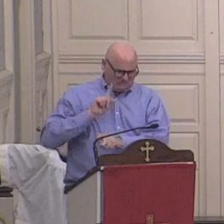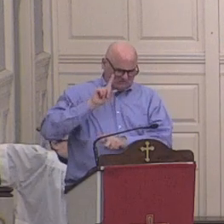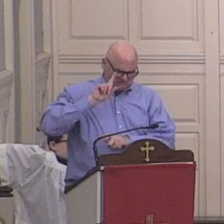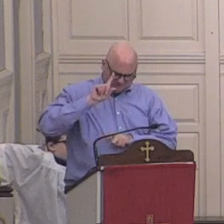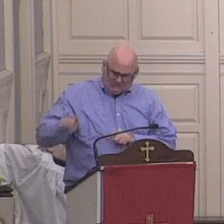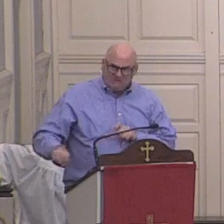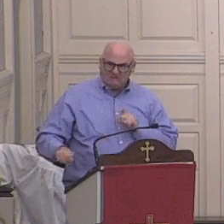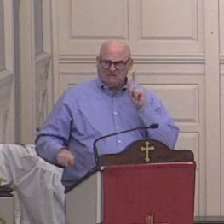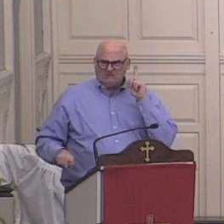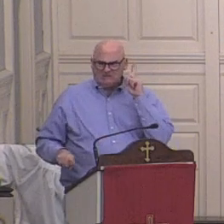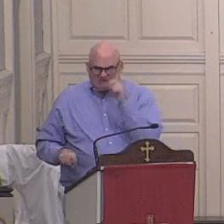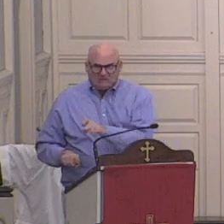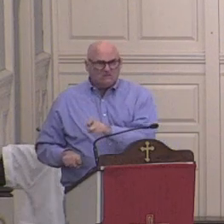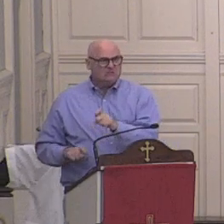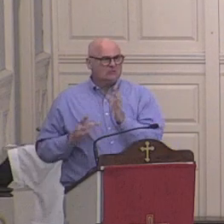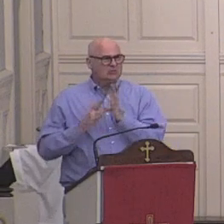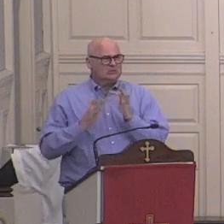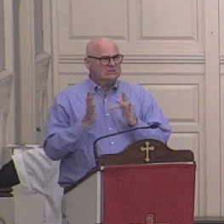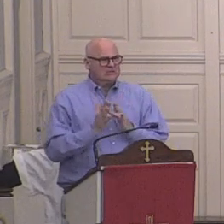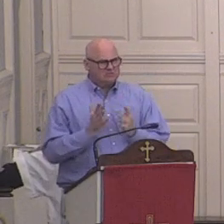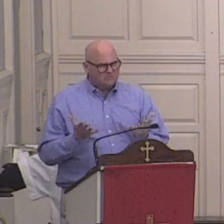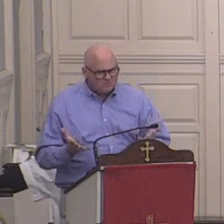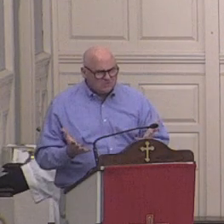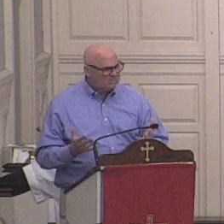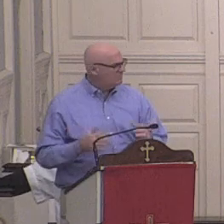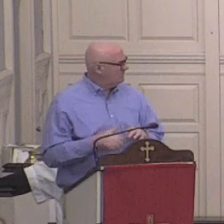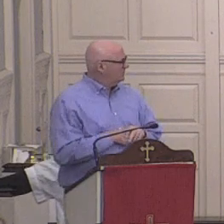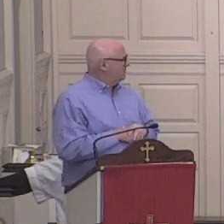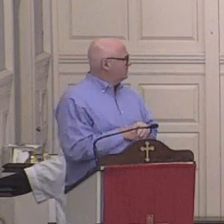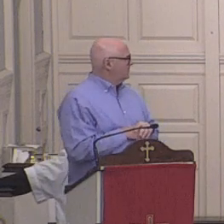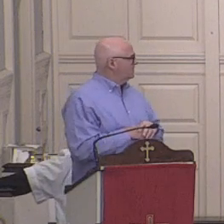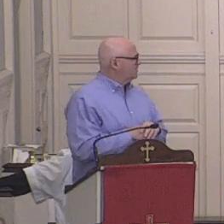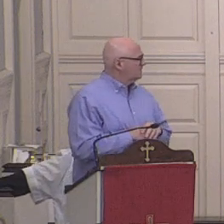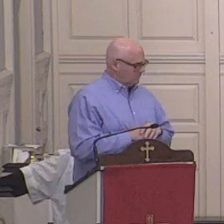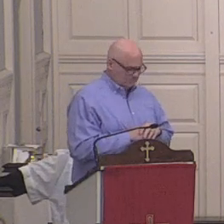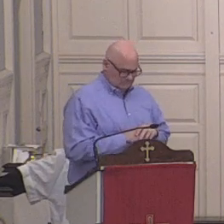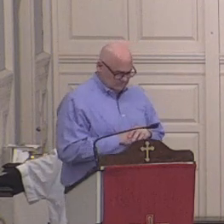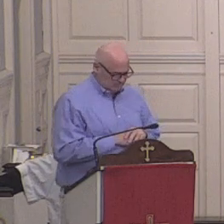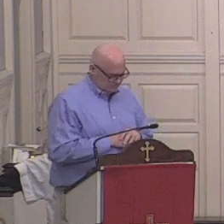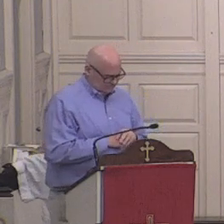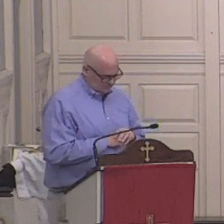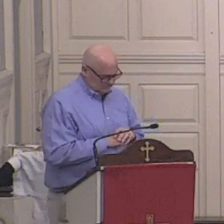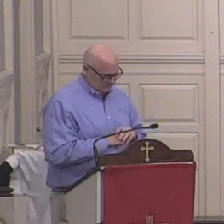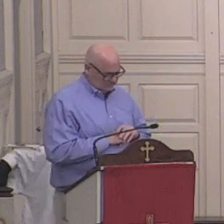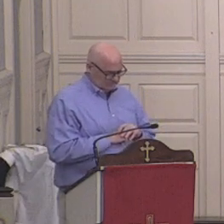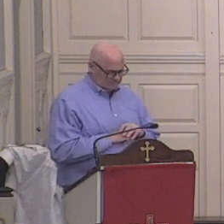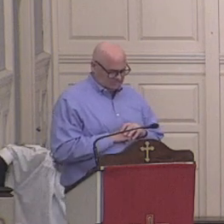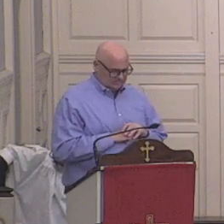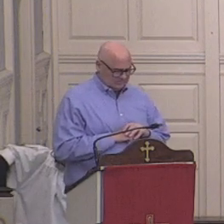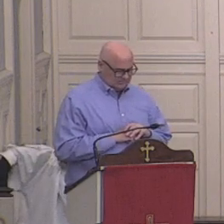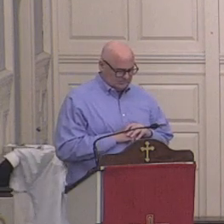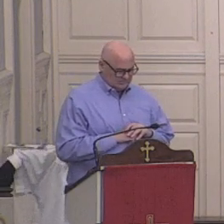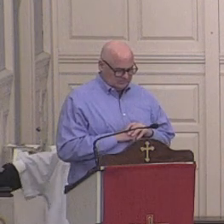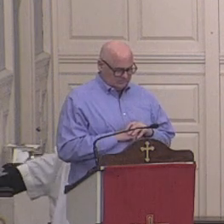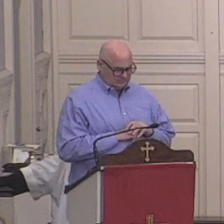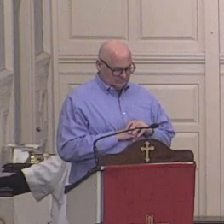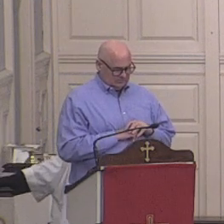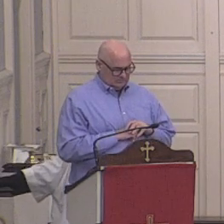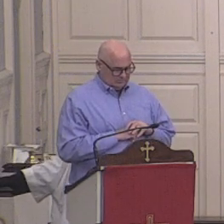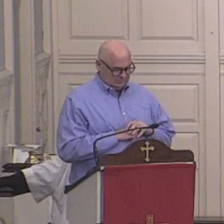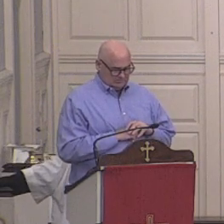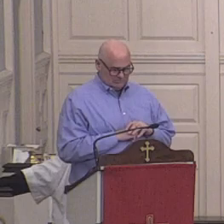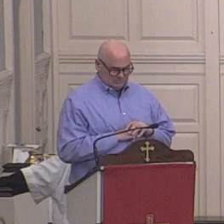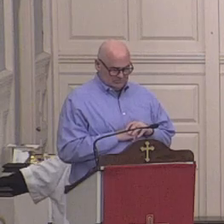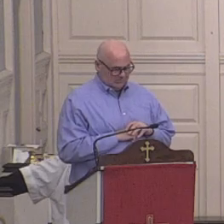The high priest rose before the assembly and questioned Jesus, saying, "Have you no answer? What are these